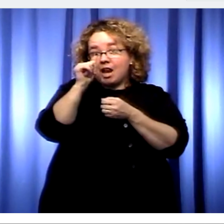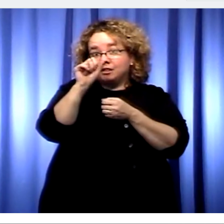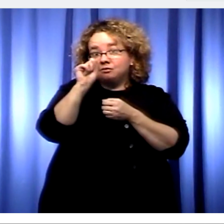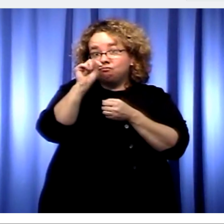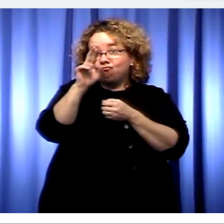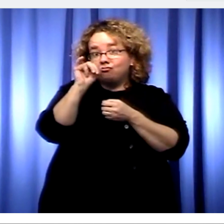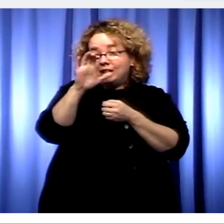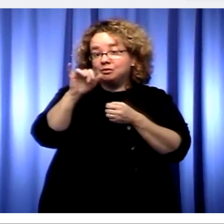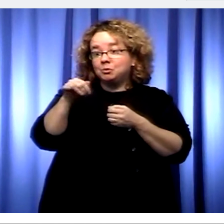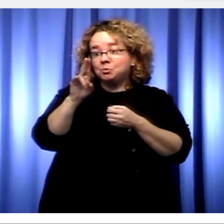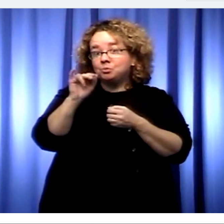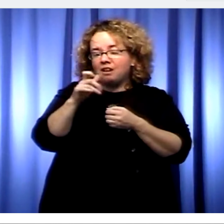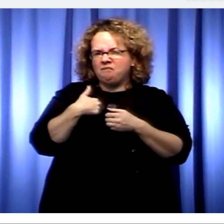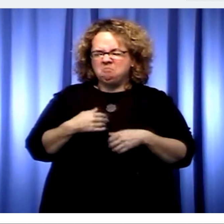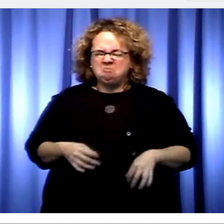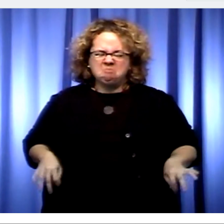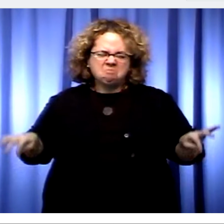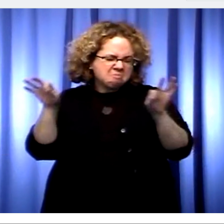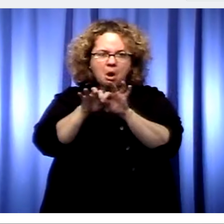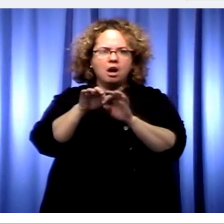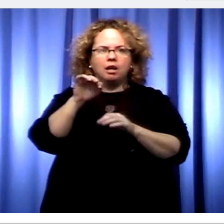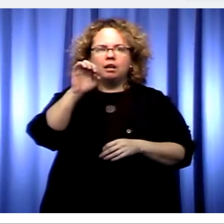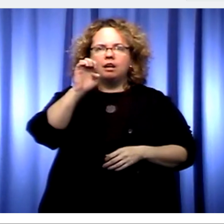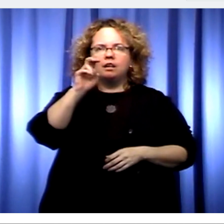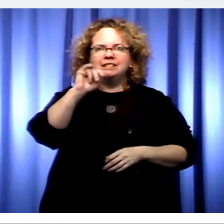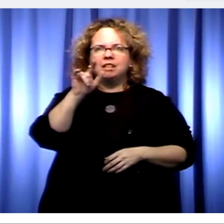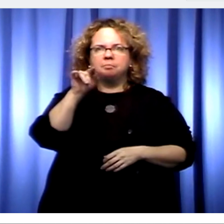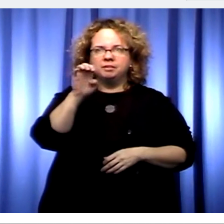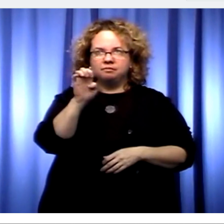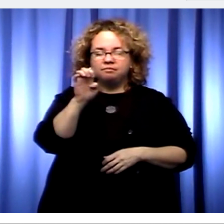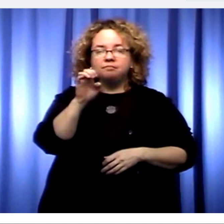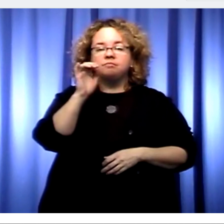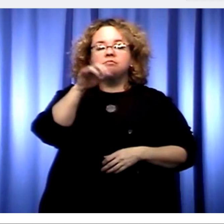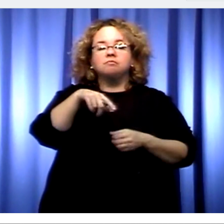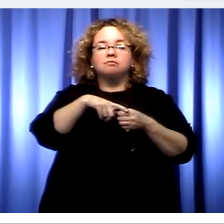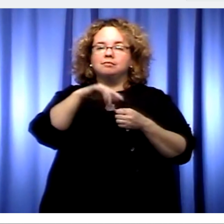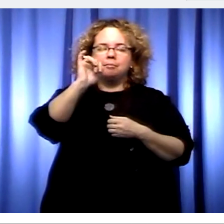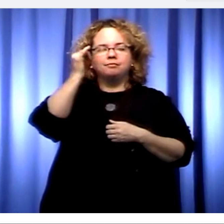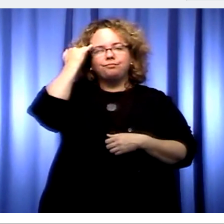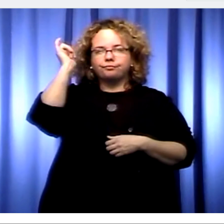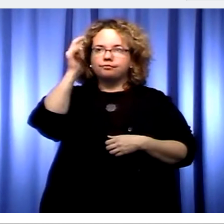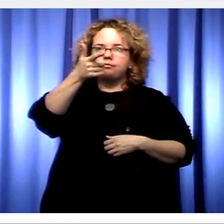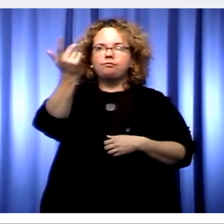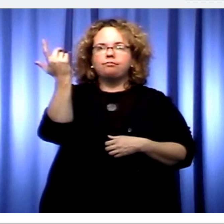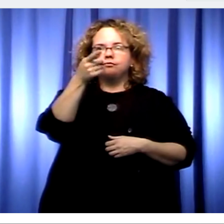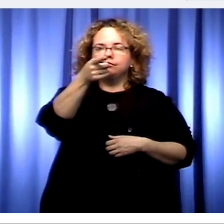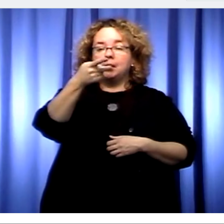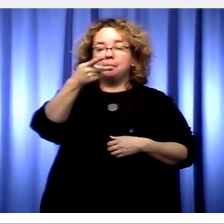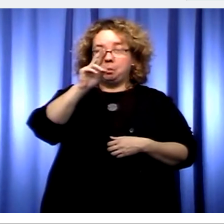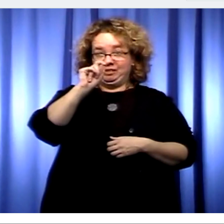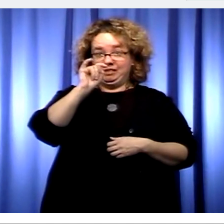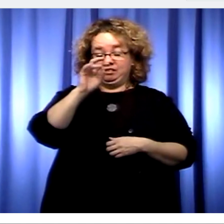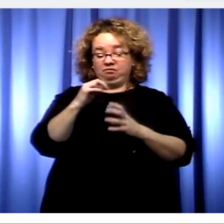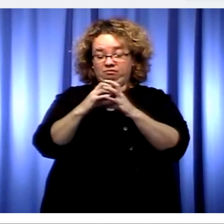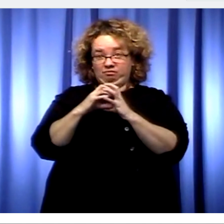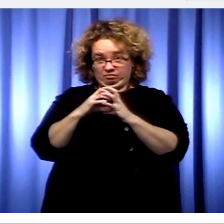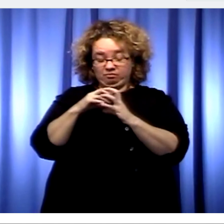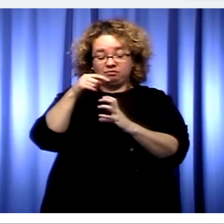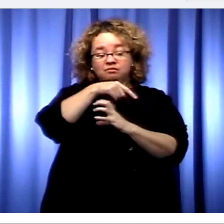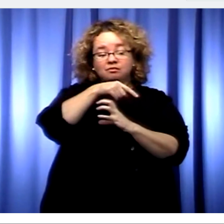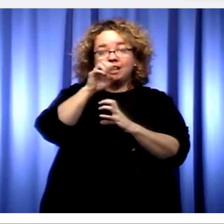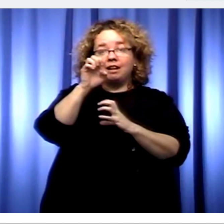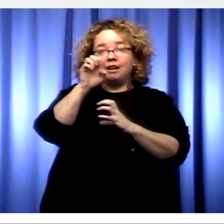obviously acid as well as water, and then it also has enzymes, which are extremely important when